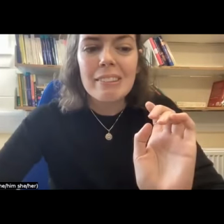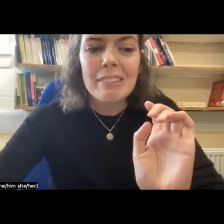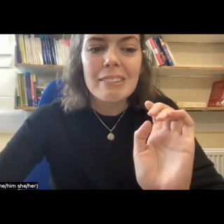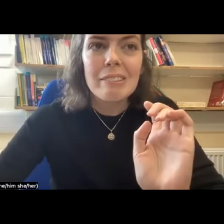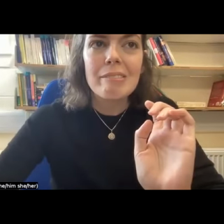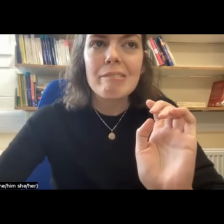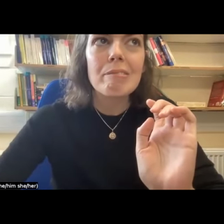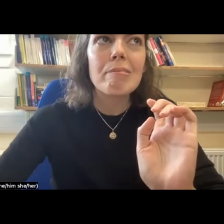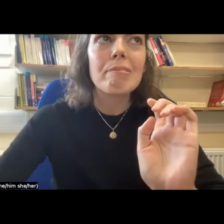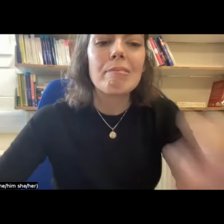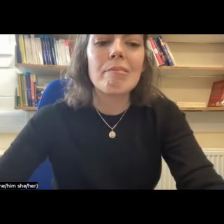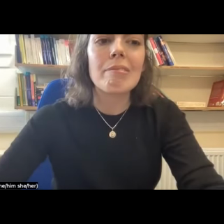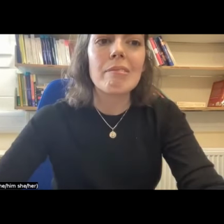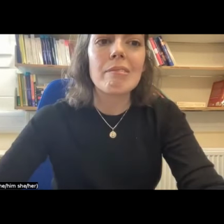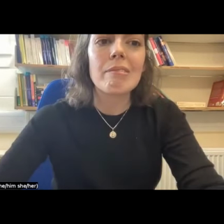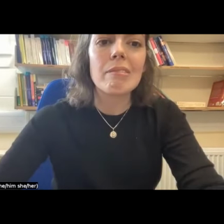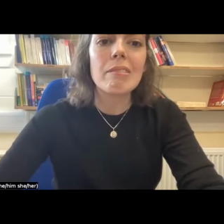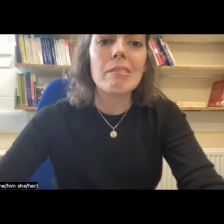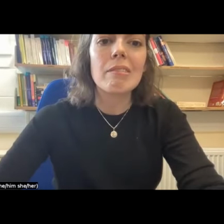need my notes.